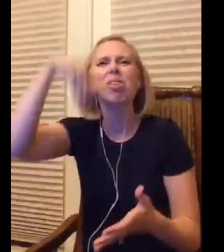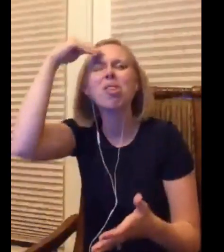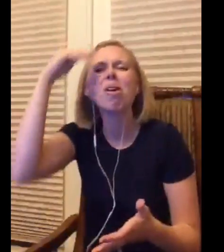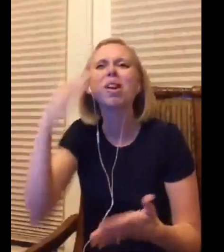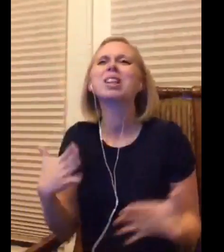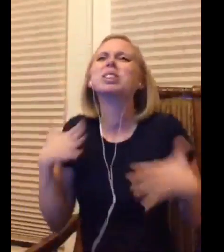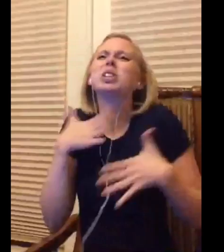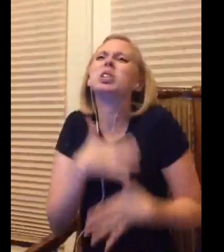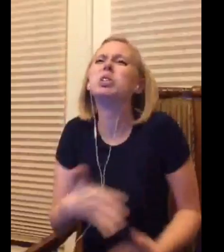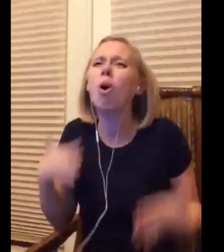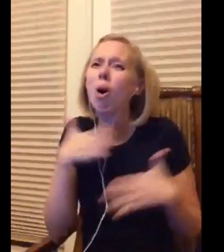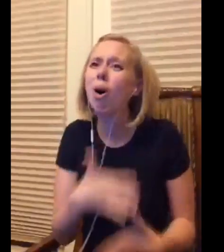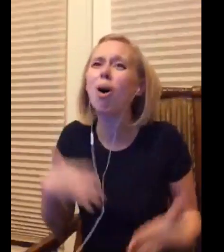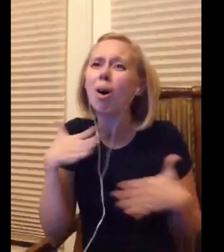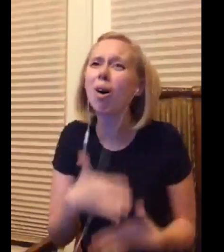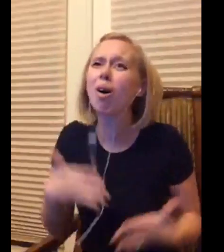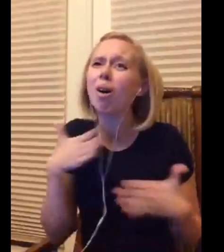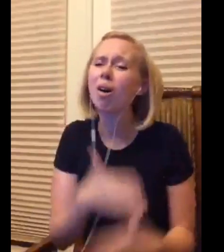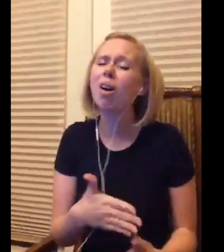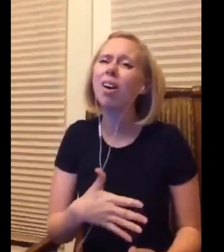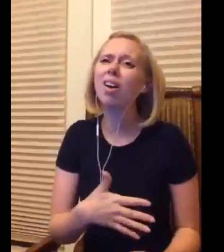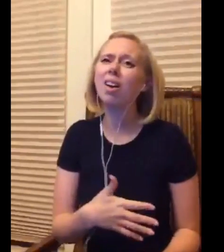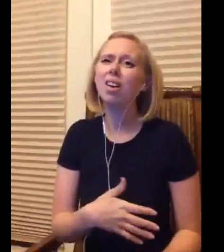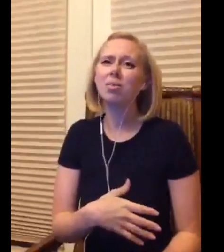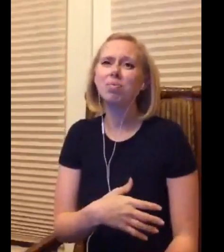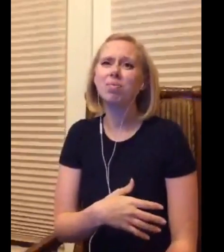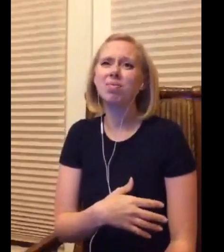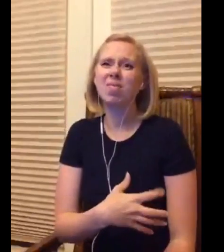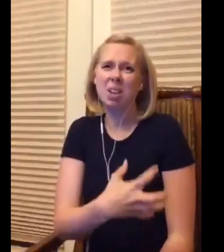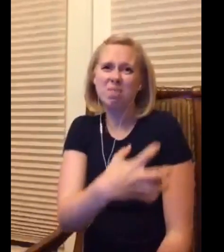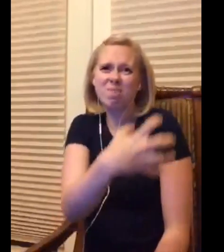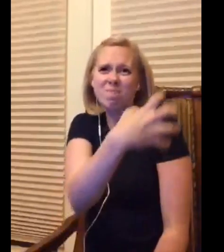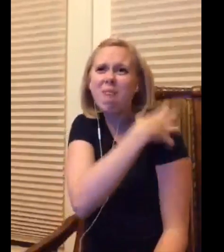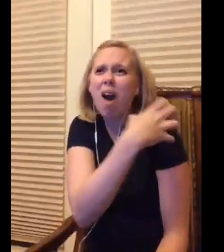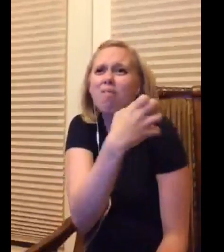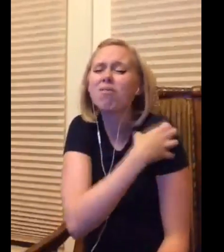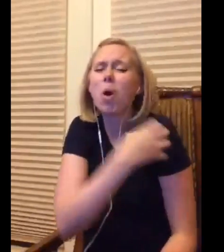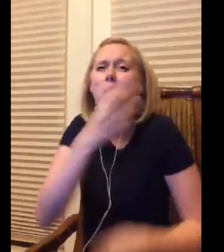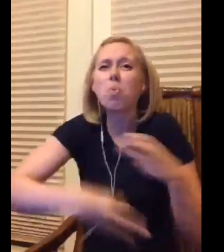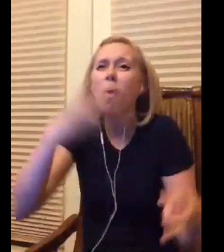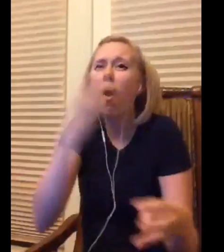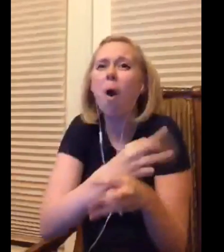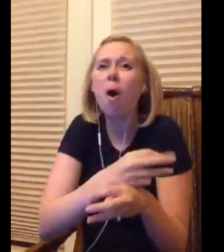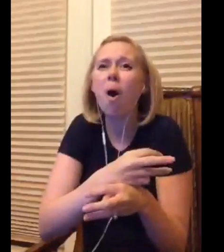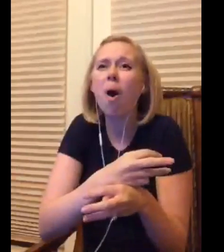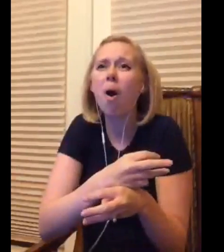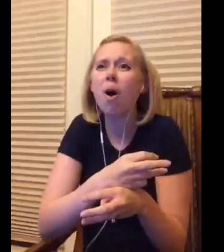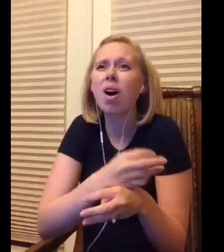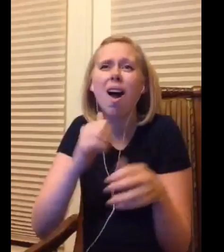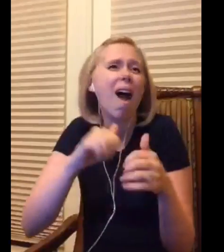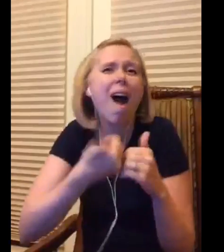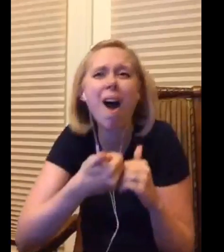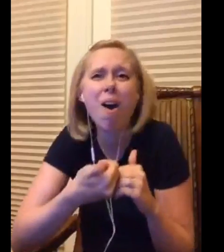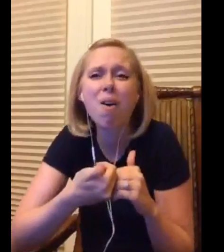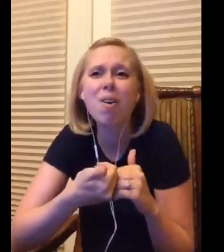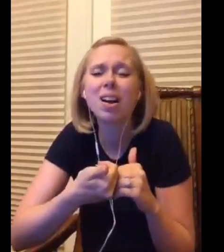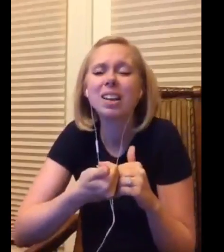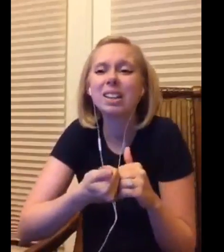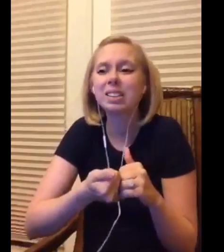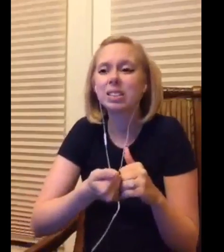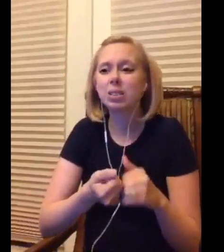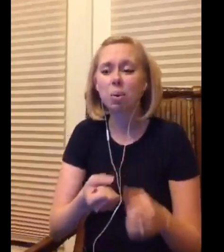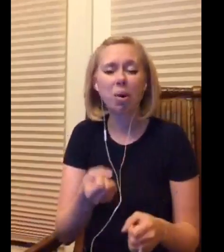do. Teaching and learning should bring joy. How powerful would our world be if we had kids